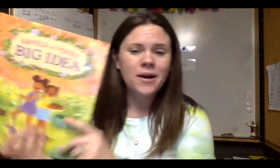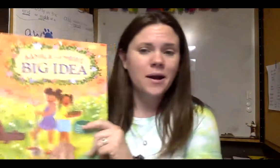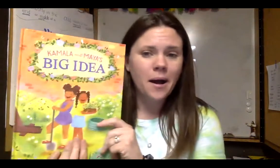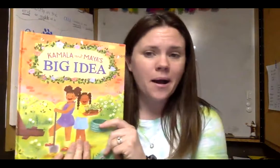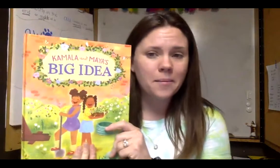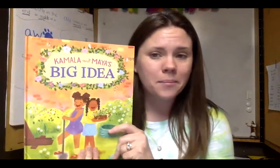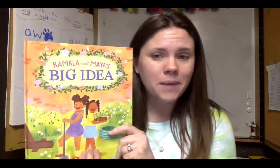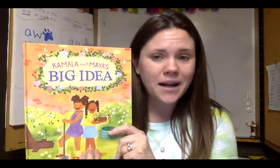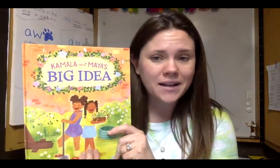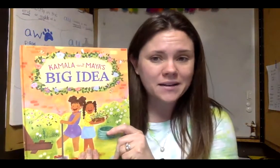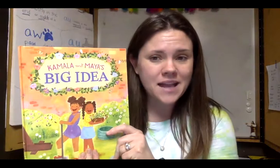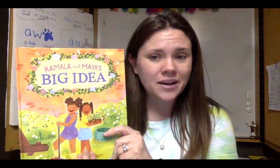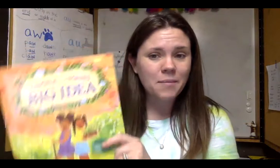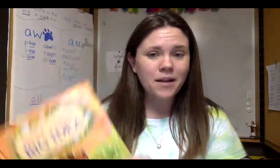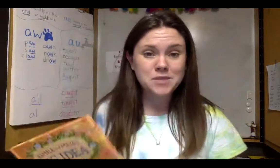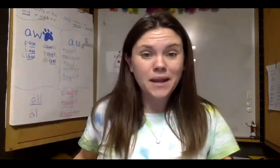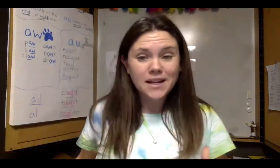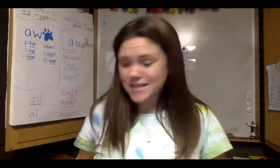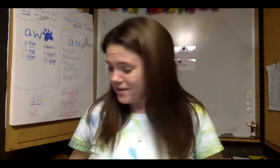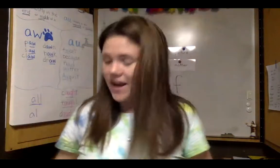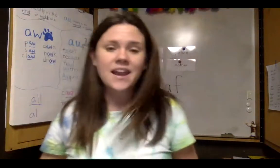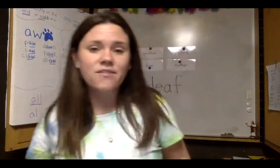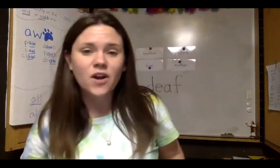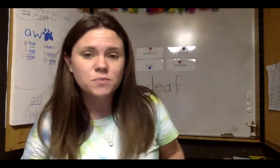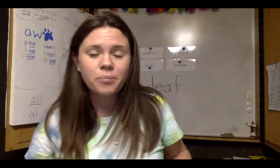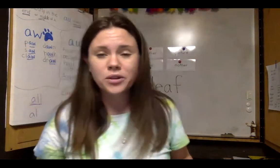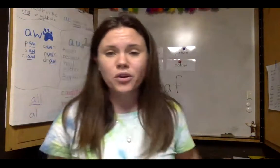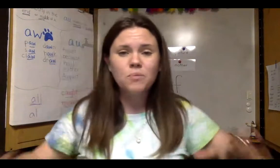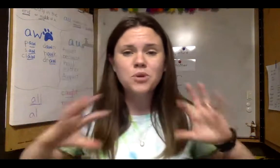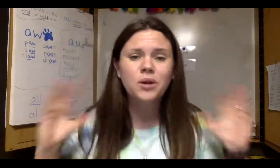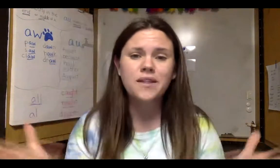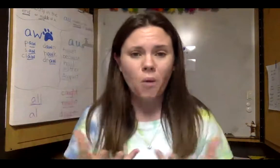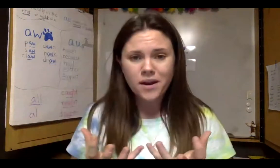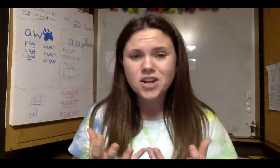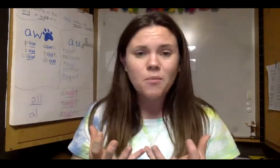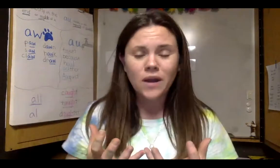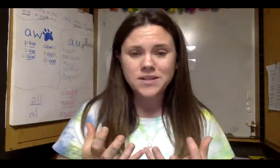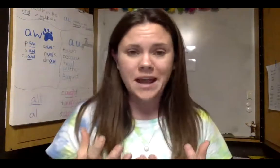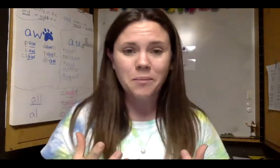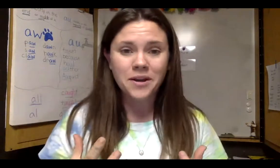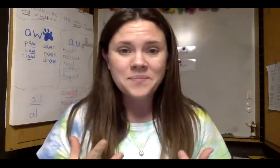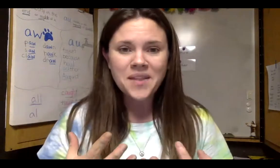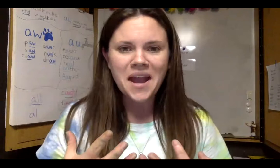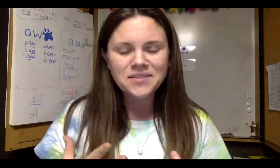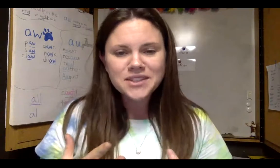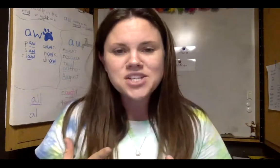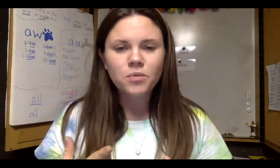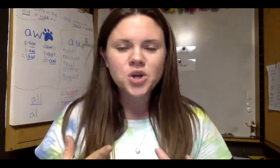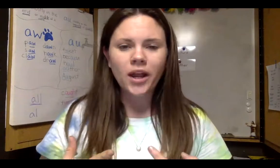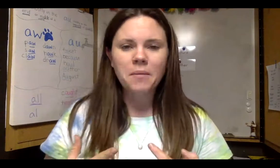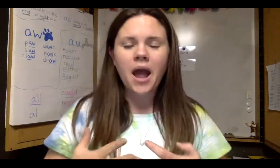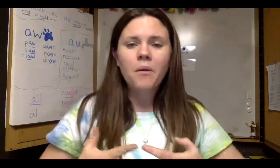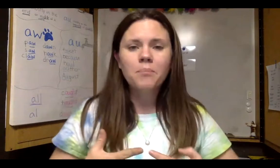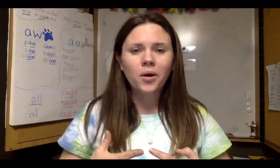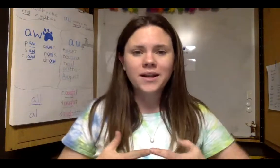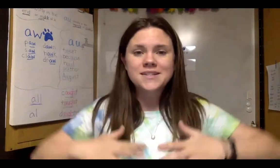about Maya and Kamala's big idea, right? And they found people in their community that wanted to come around and help. And in religion, we're